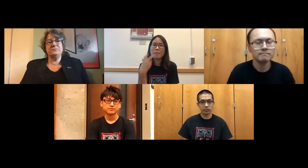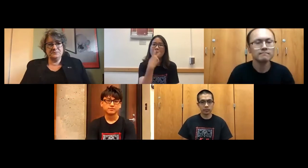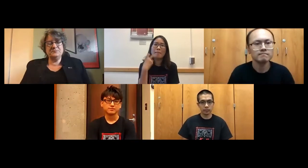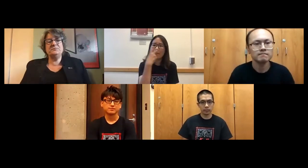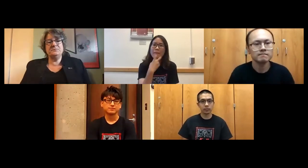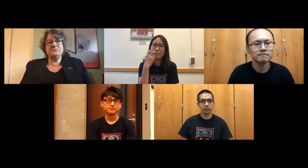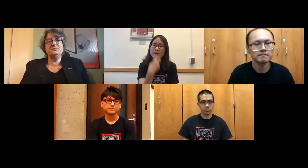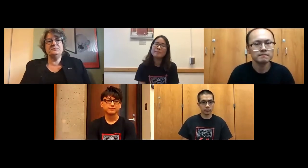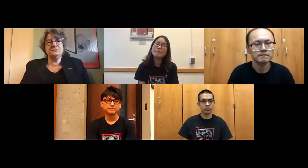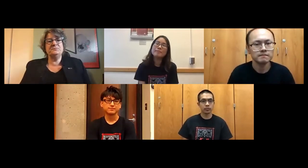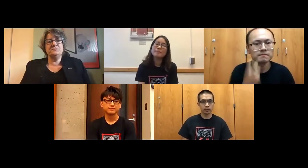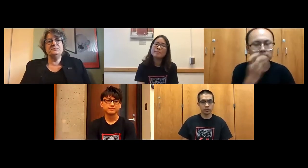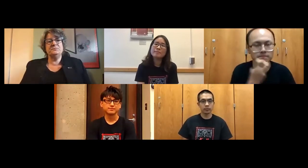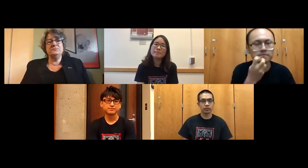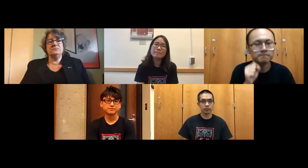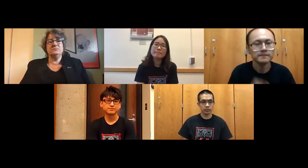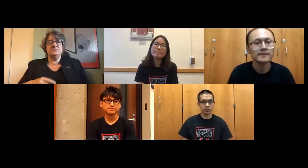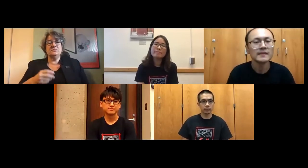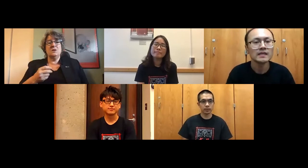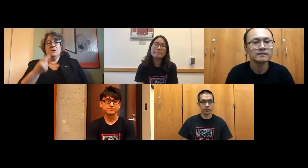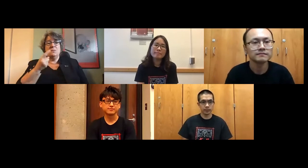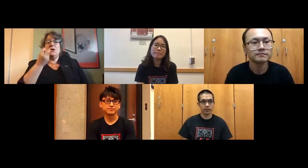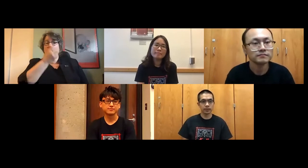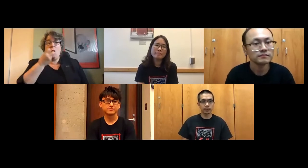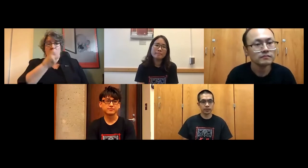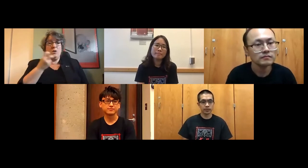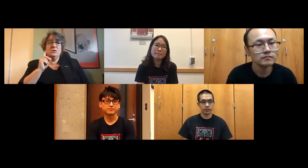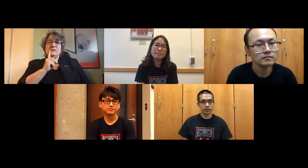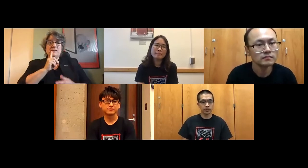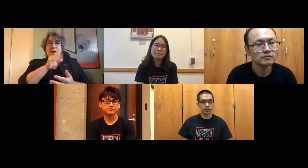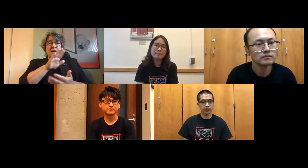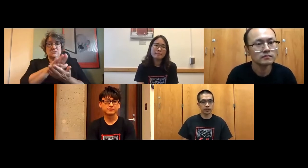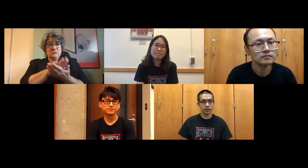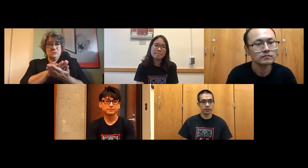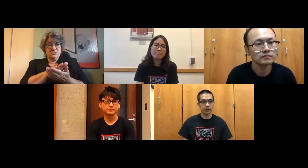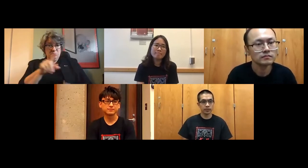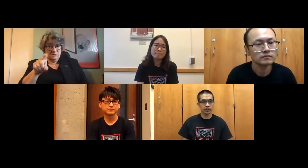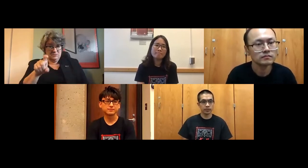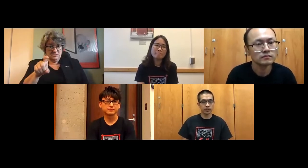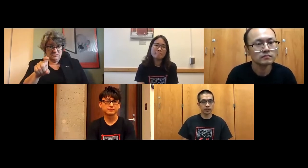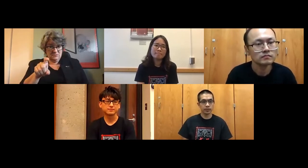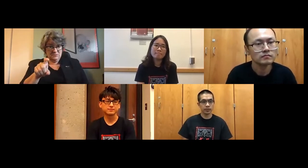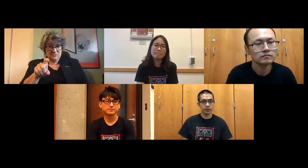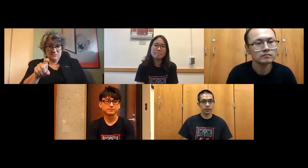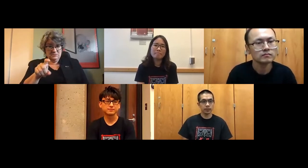needed to be oral. Oh, it was an oral school, an oral deaf school. Is that